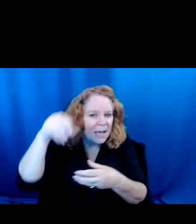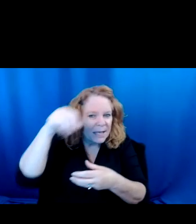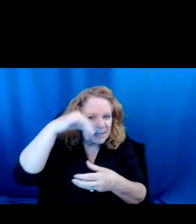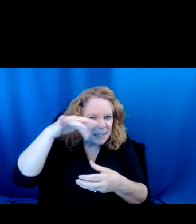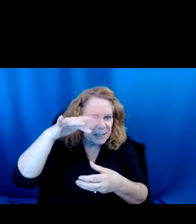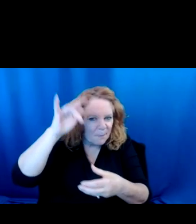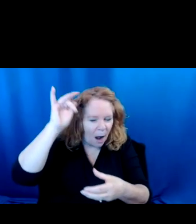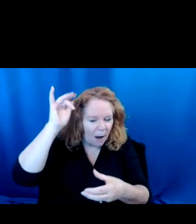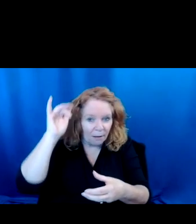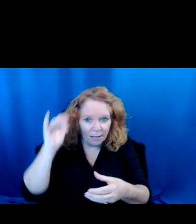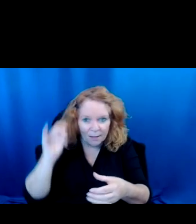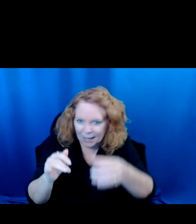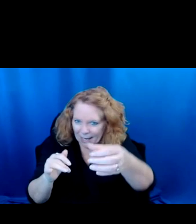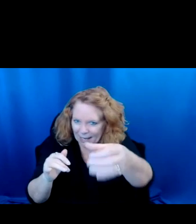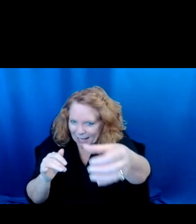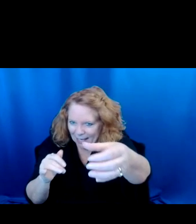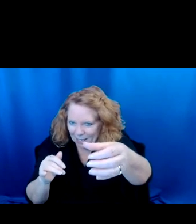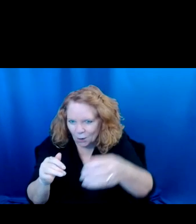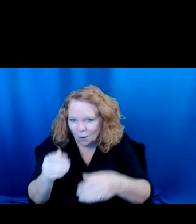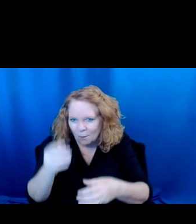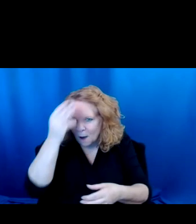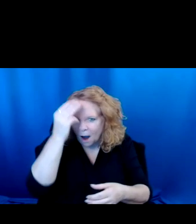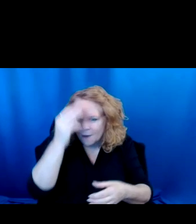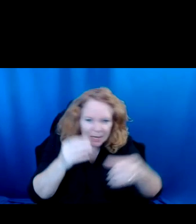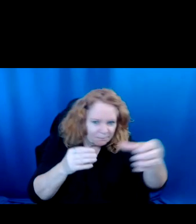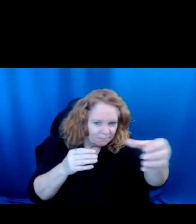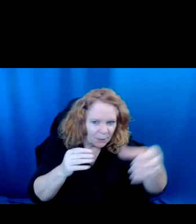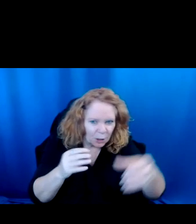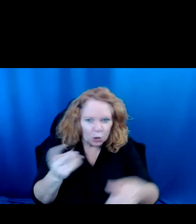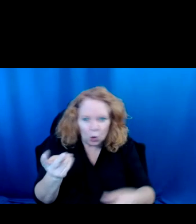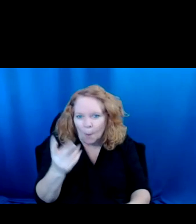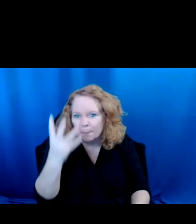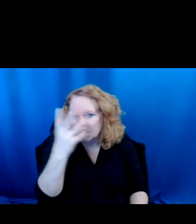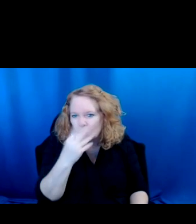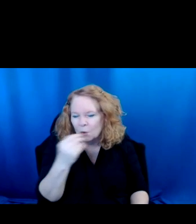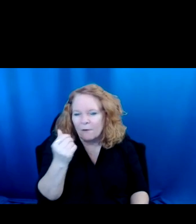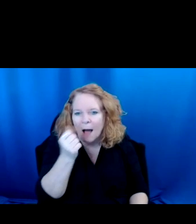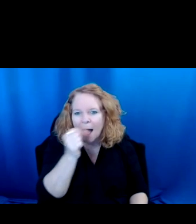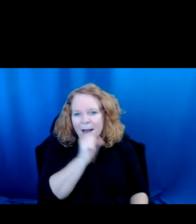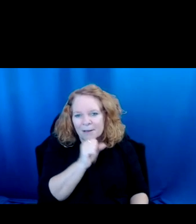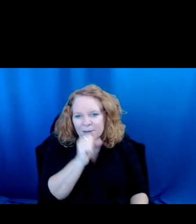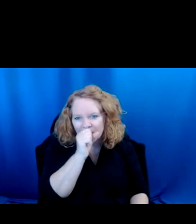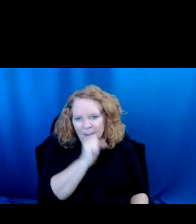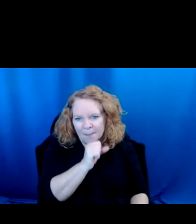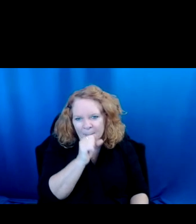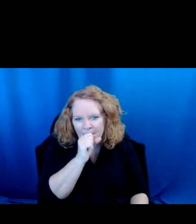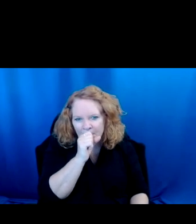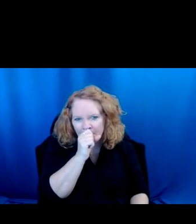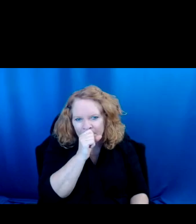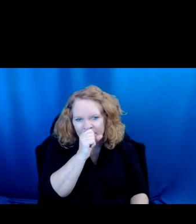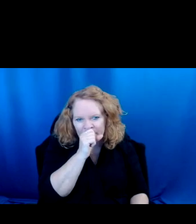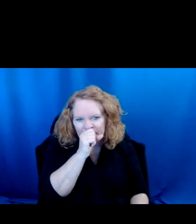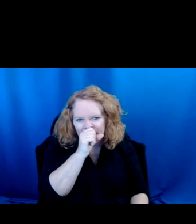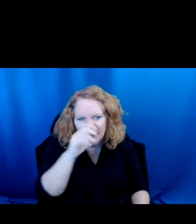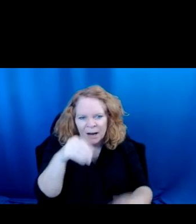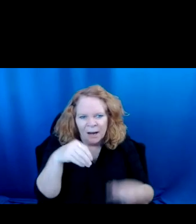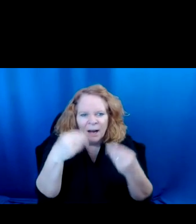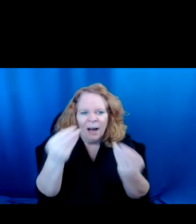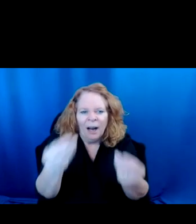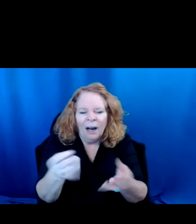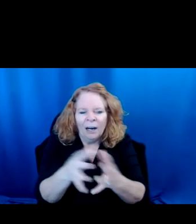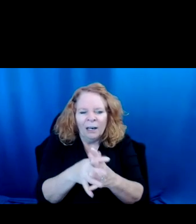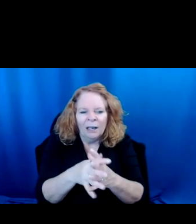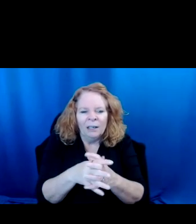are, Marvin, here are your beautiful ice creams." And she gave them beautiful ice